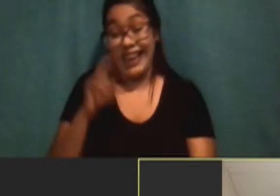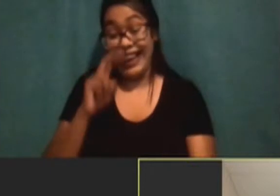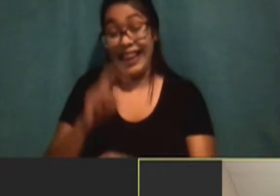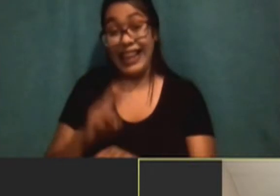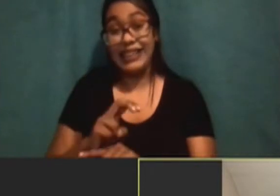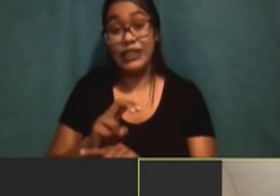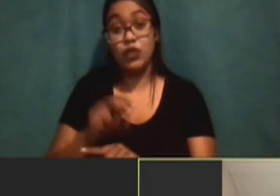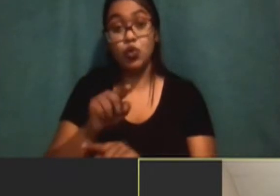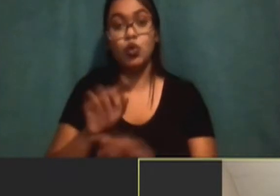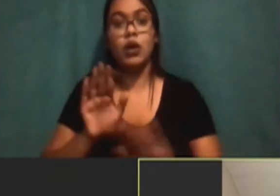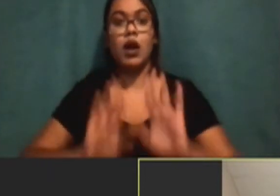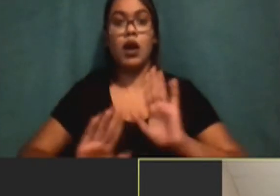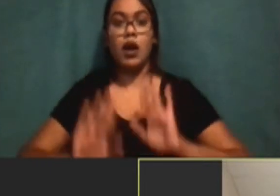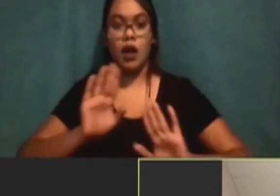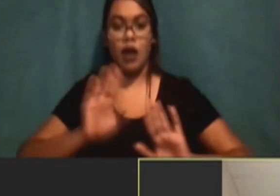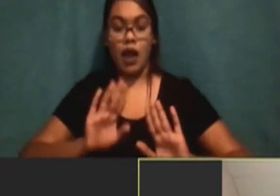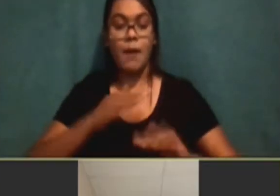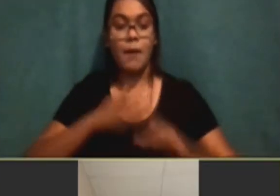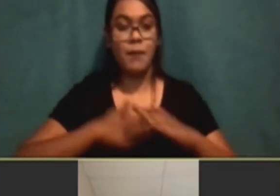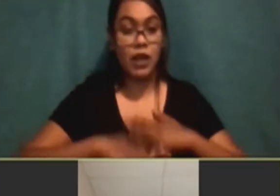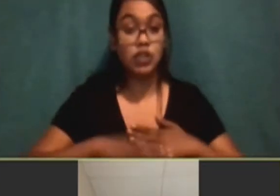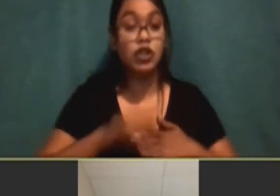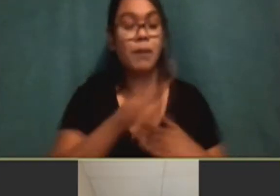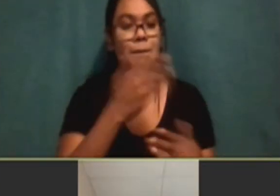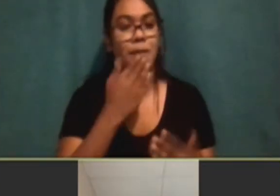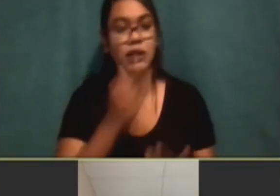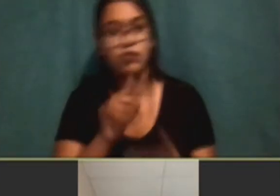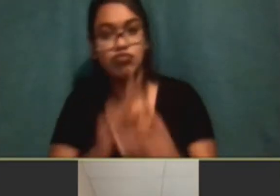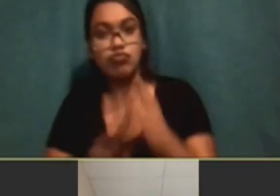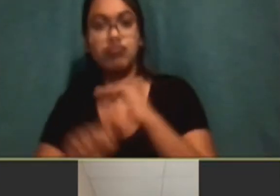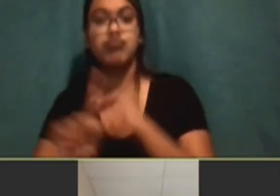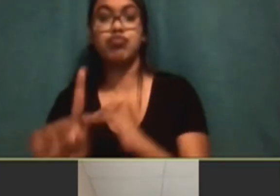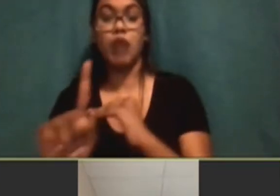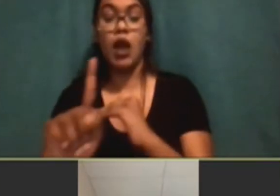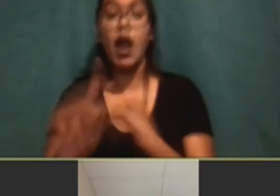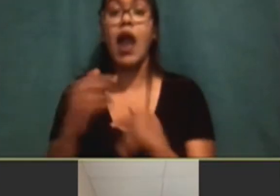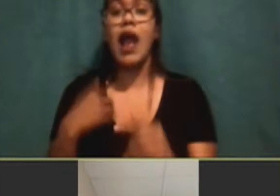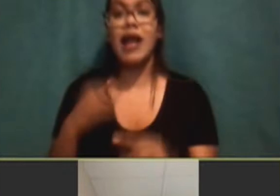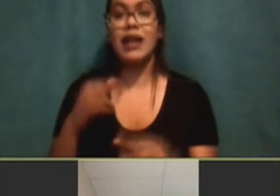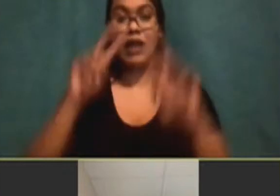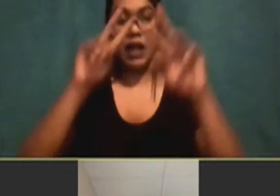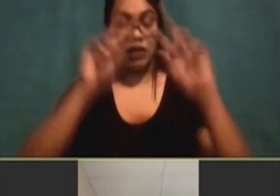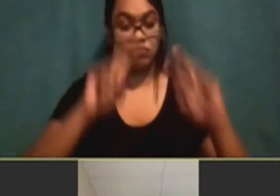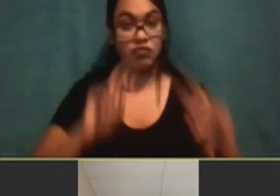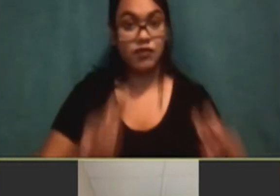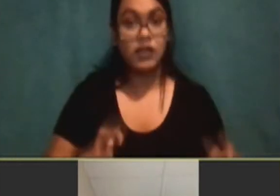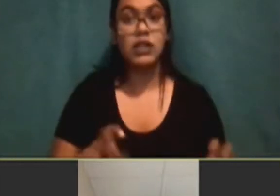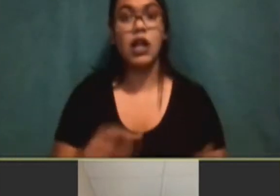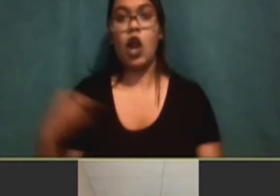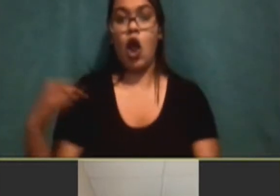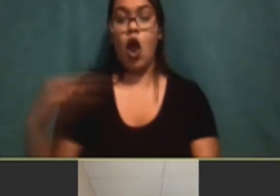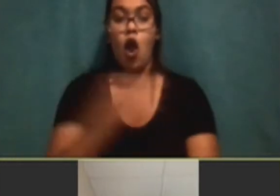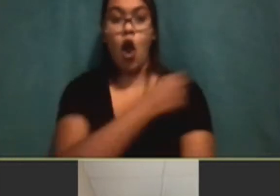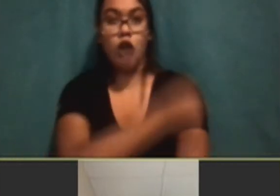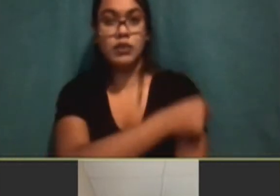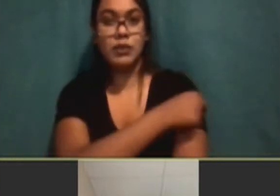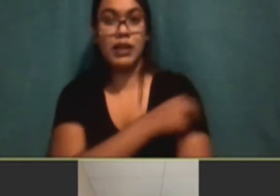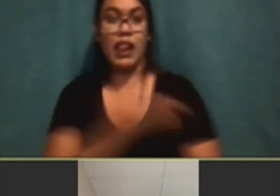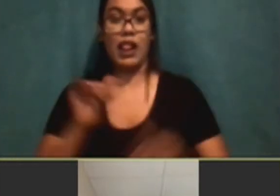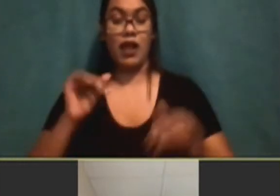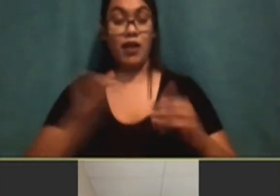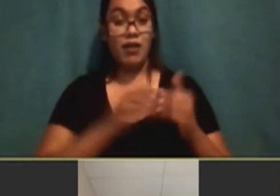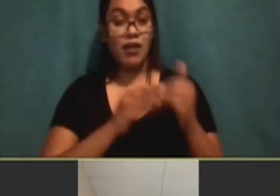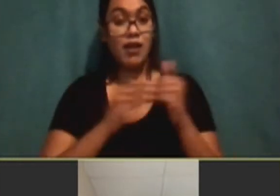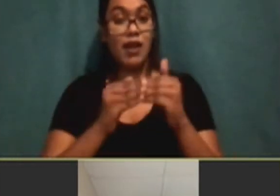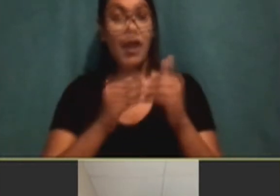means that, we would refer patients a bit earlier for specialist care or maybe hospitalization, especially in the younger